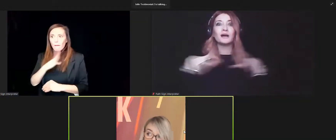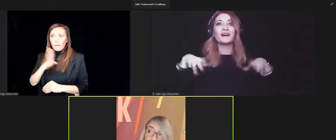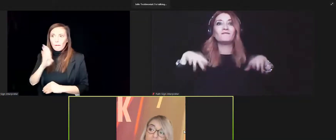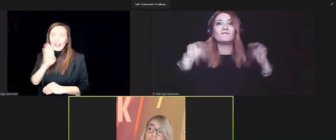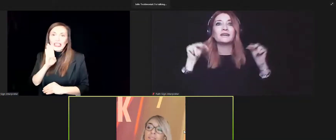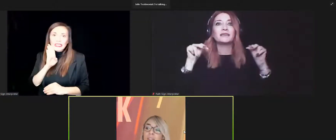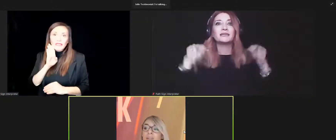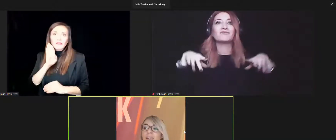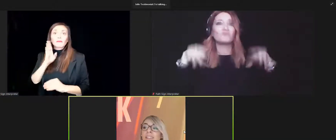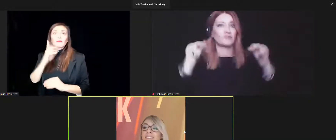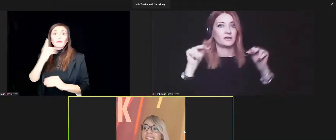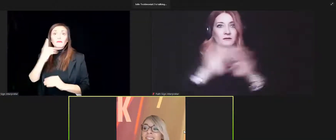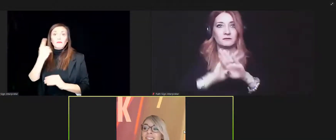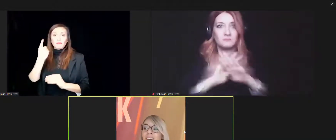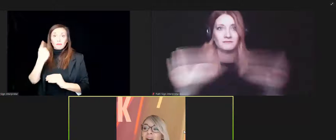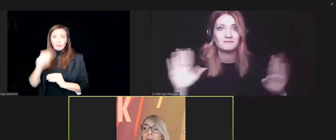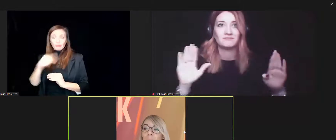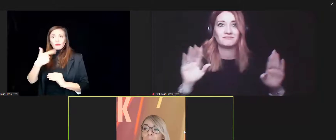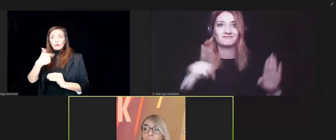registration,